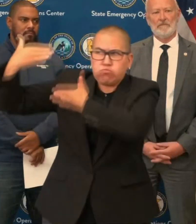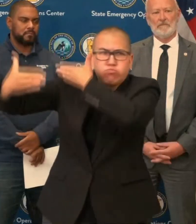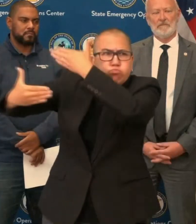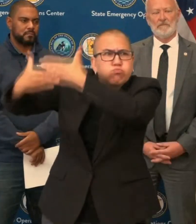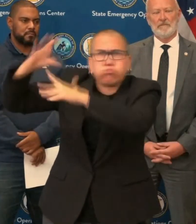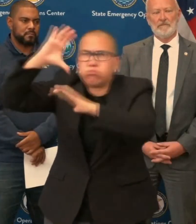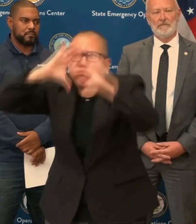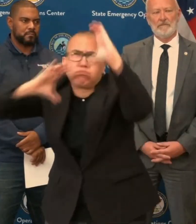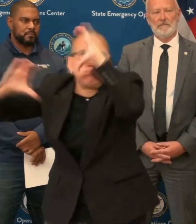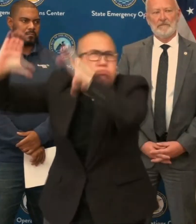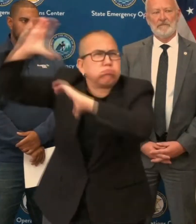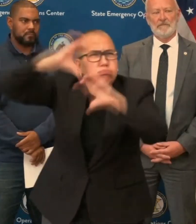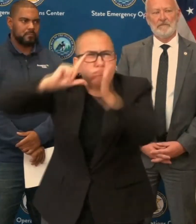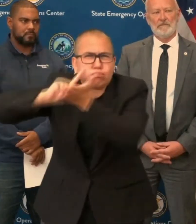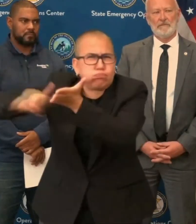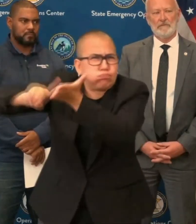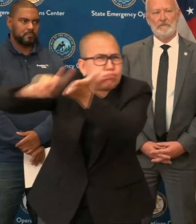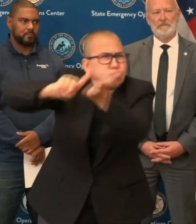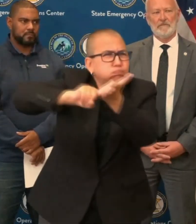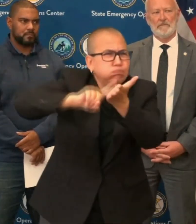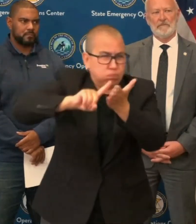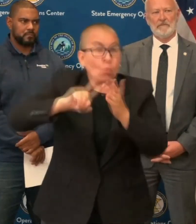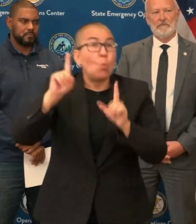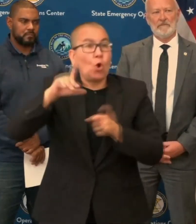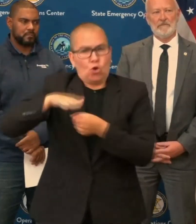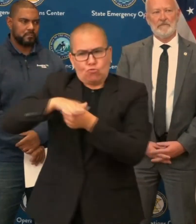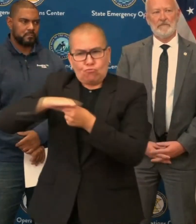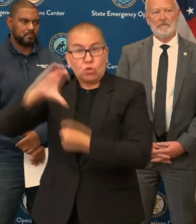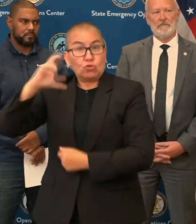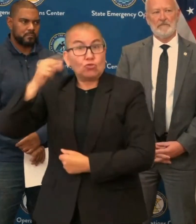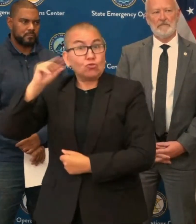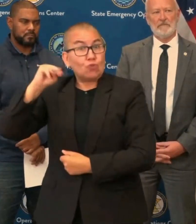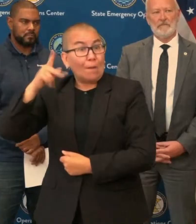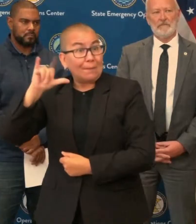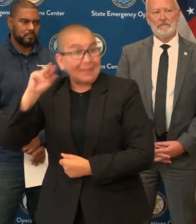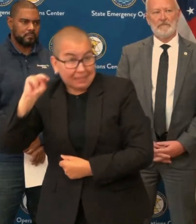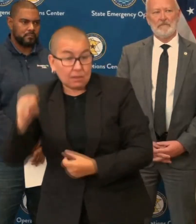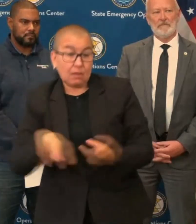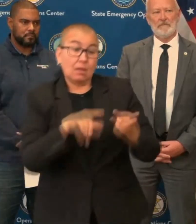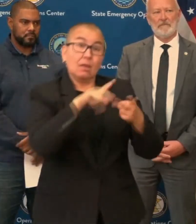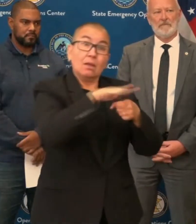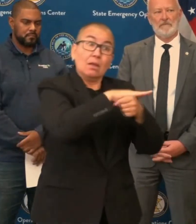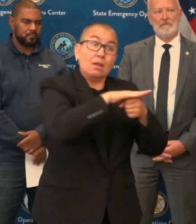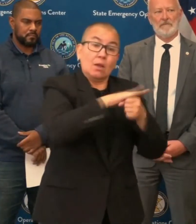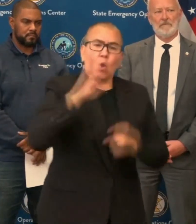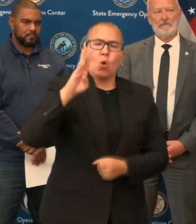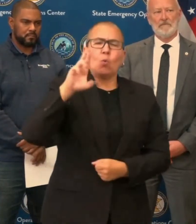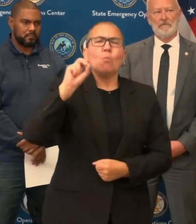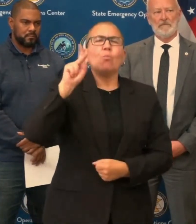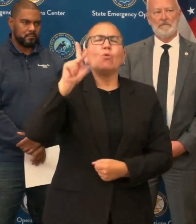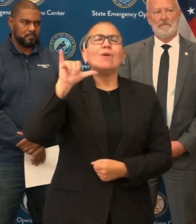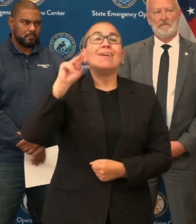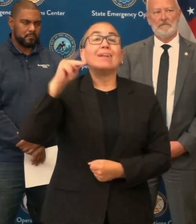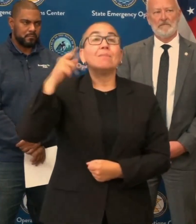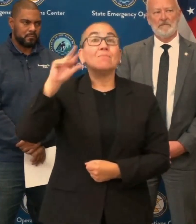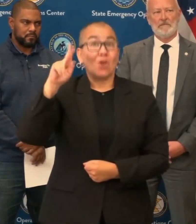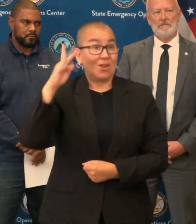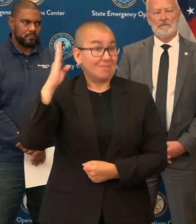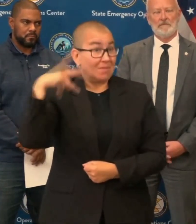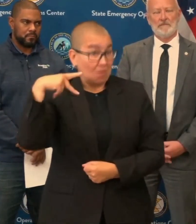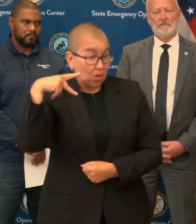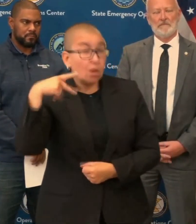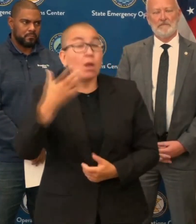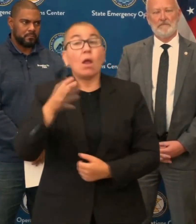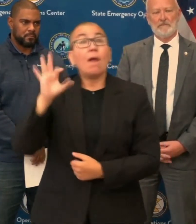as well from Champlin, Brooklyn Park, the State Patrol, Hennepin County Sheriff's Office, FBI, ATF, just a myriad of